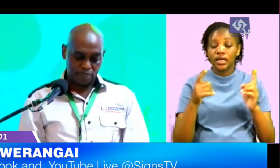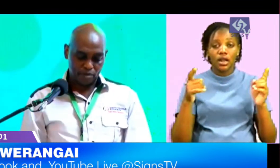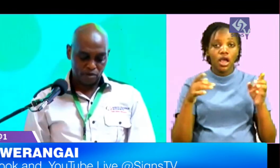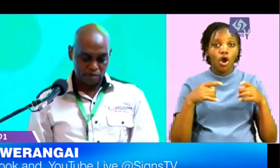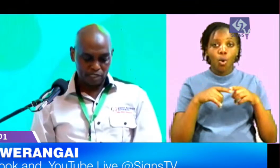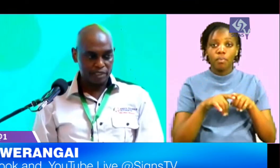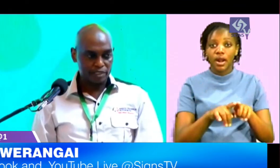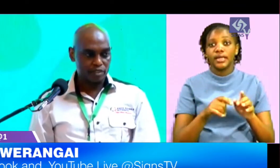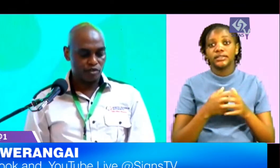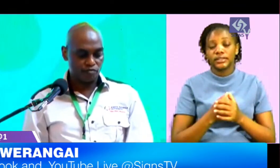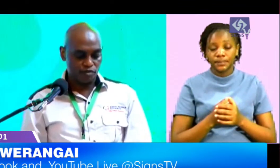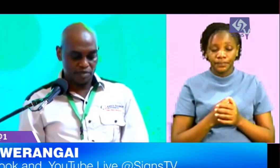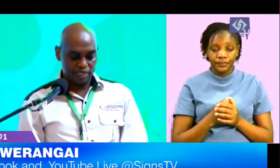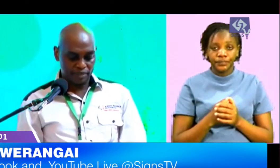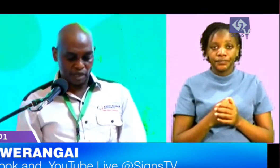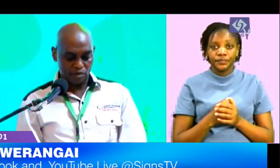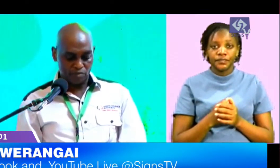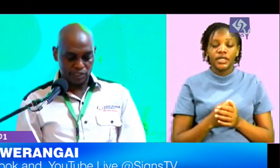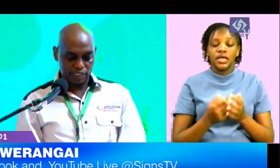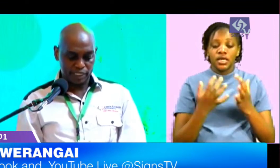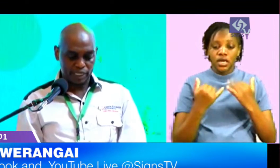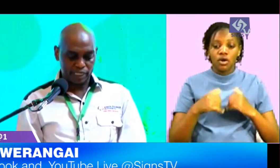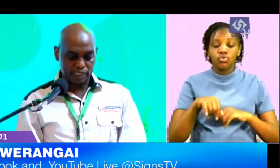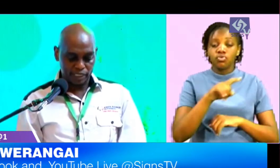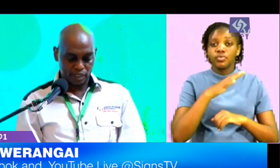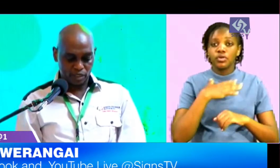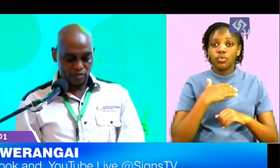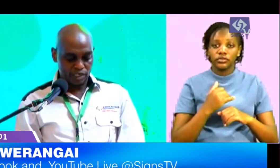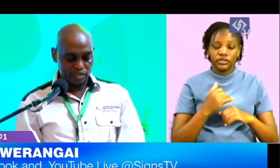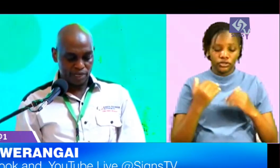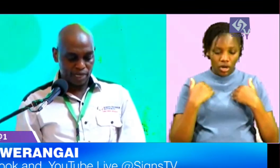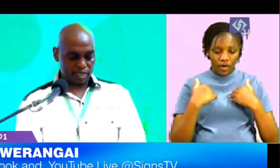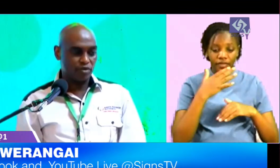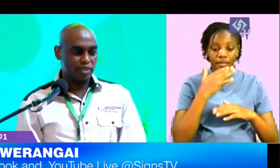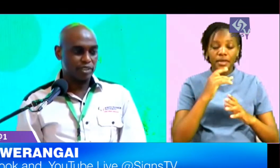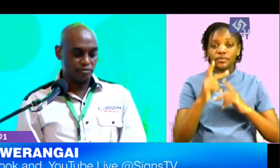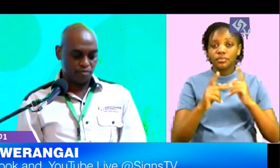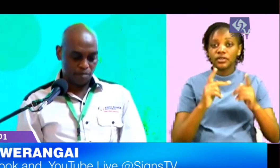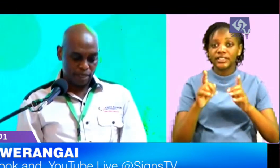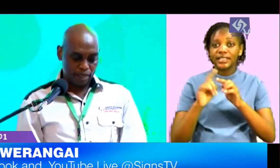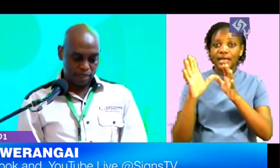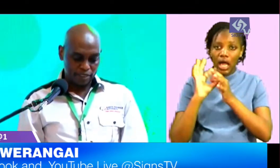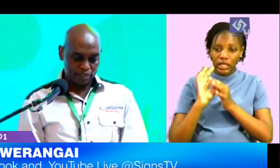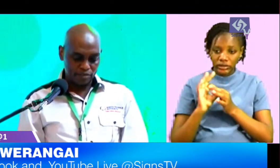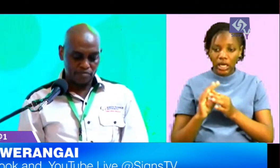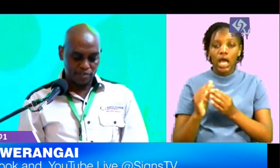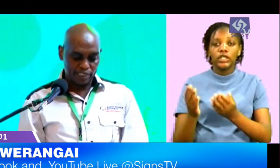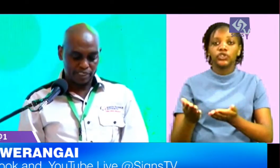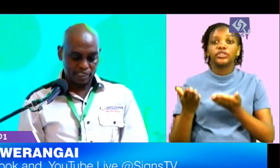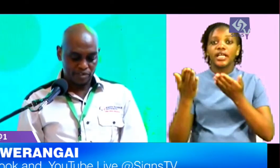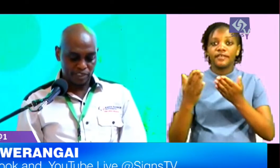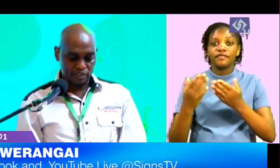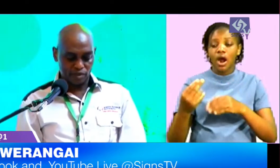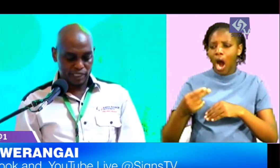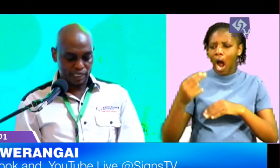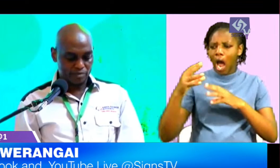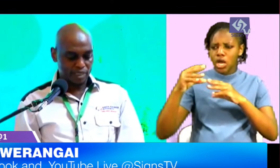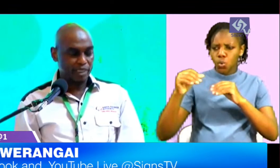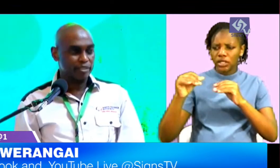our commitment to reforming our process and culture to deliver high quality and user-friendly services to our taxpayers.